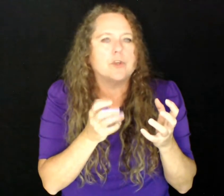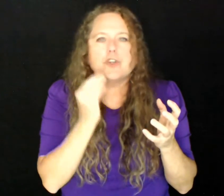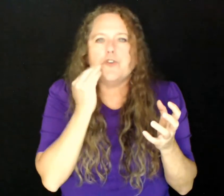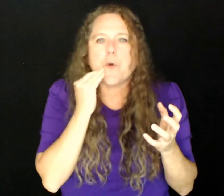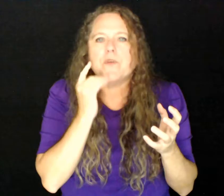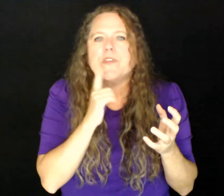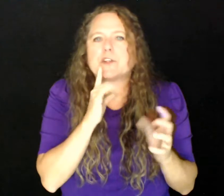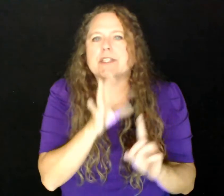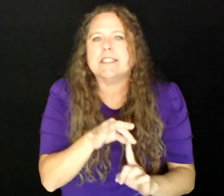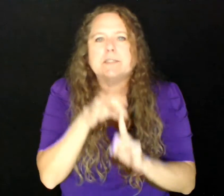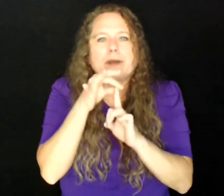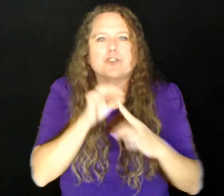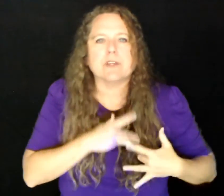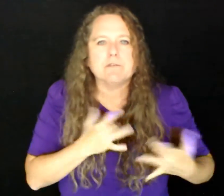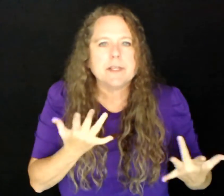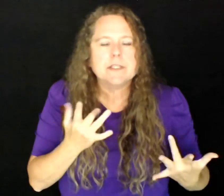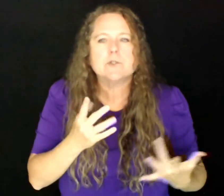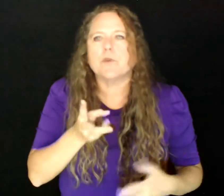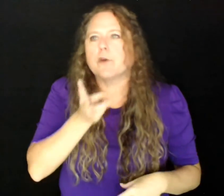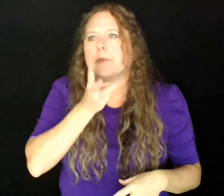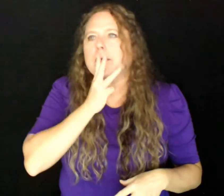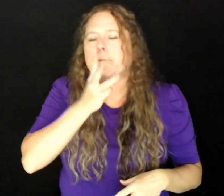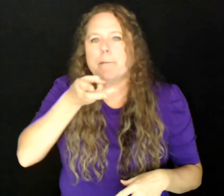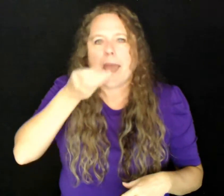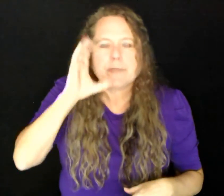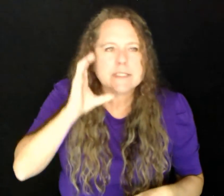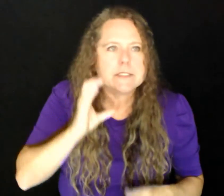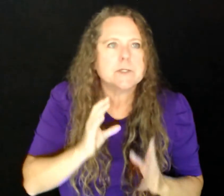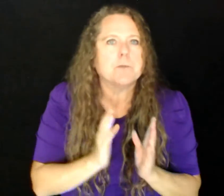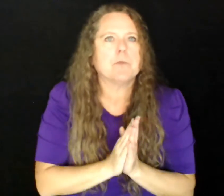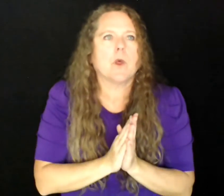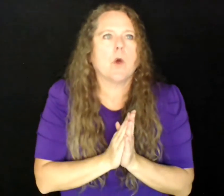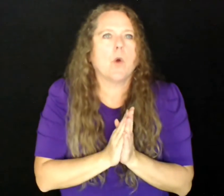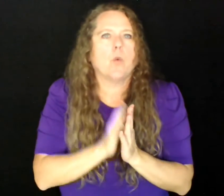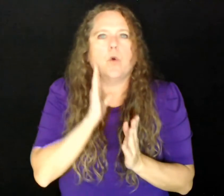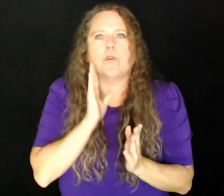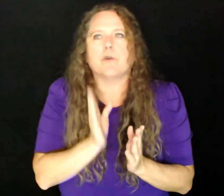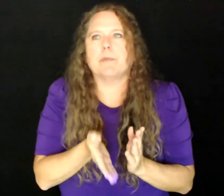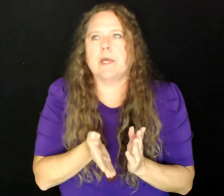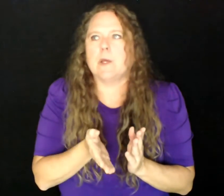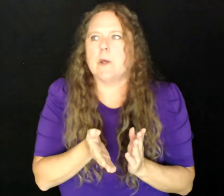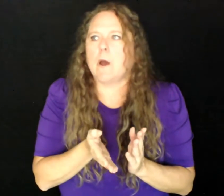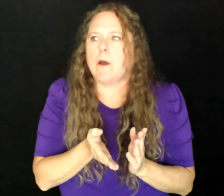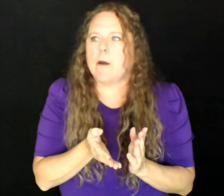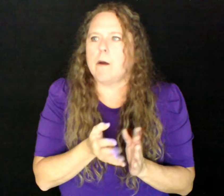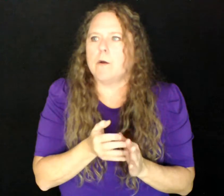to know if there's any special events. Will there be a baptism? Will there be a